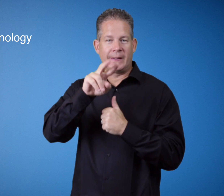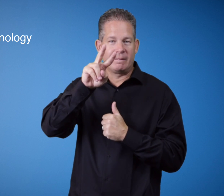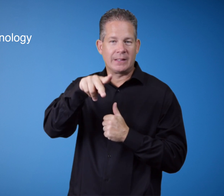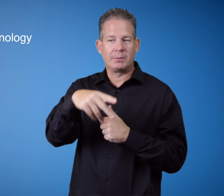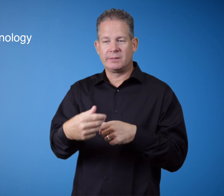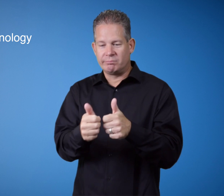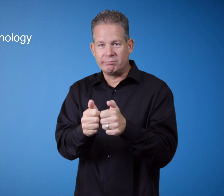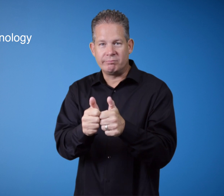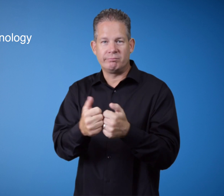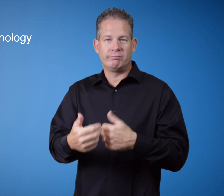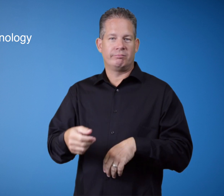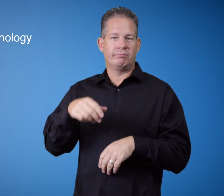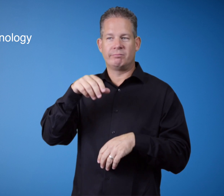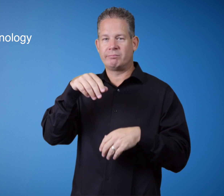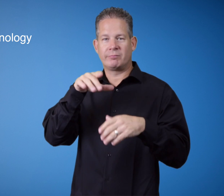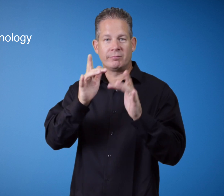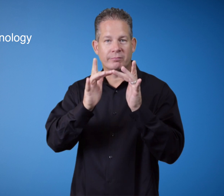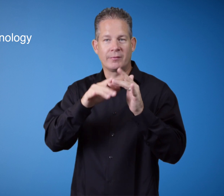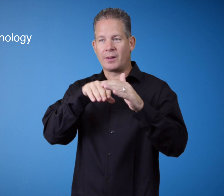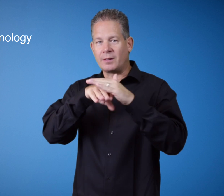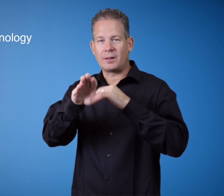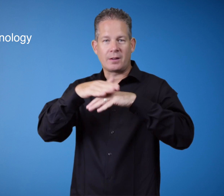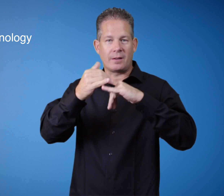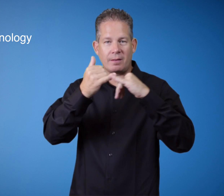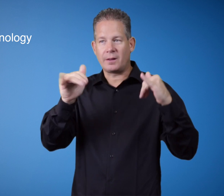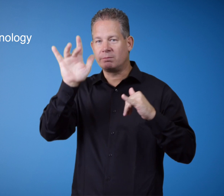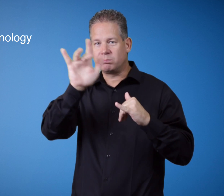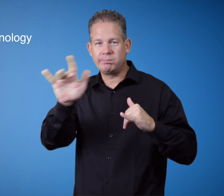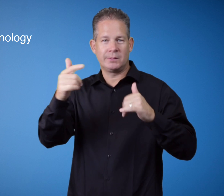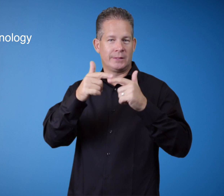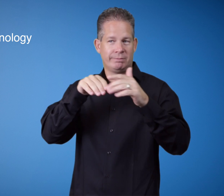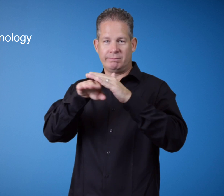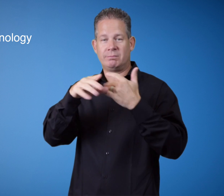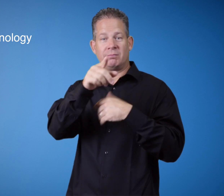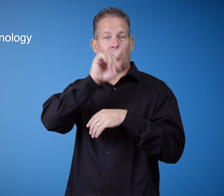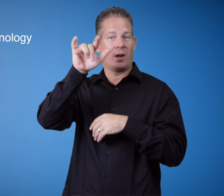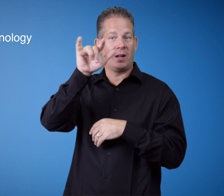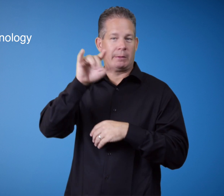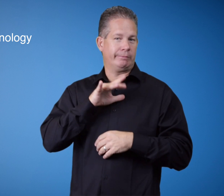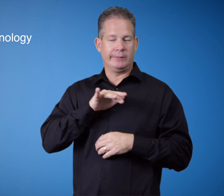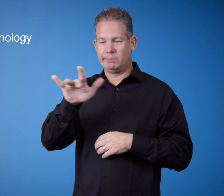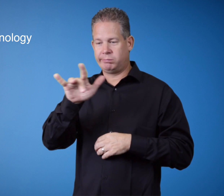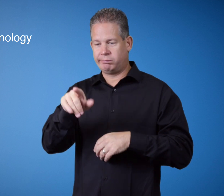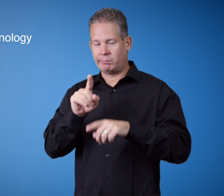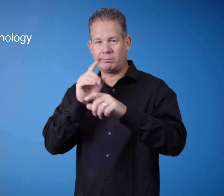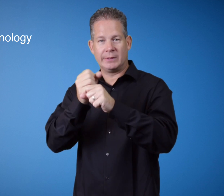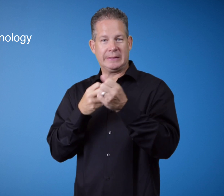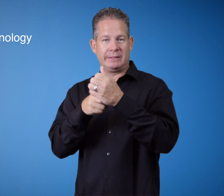different technologies such as video phones, text, and online access. You can even order airline tickets all from online.